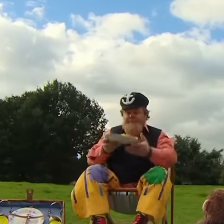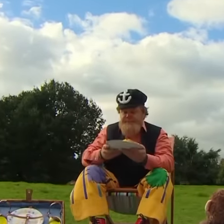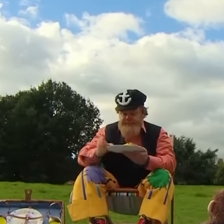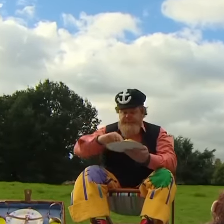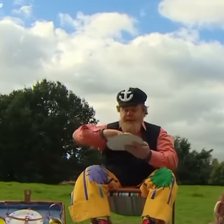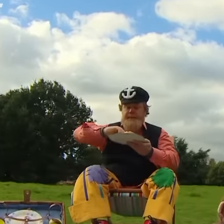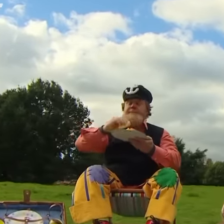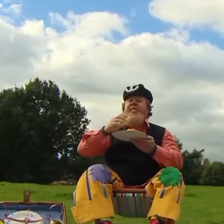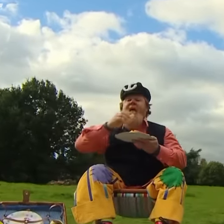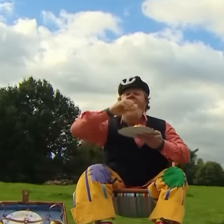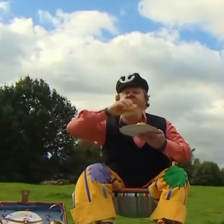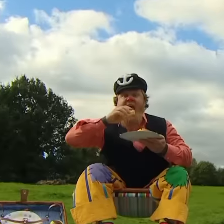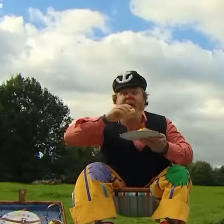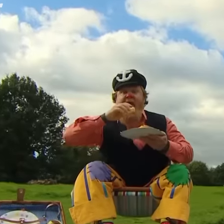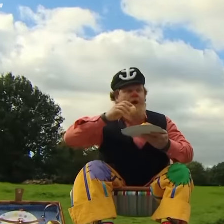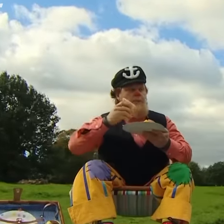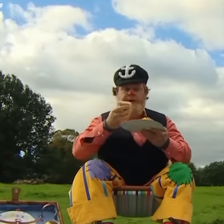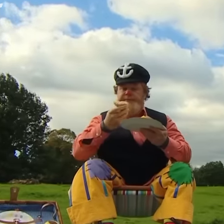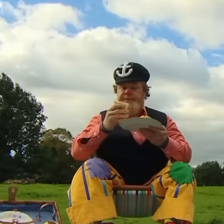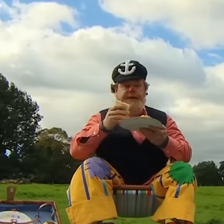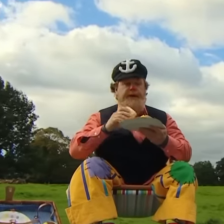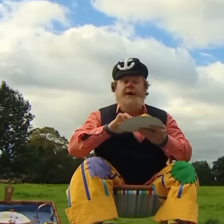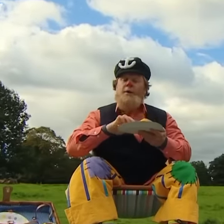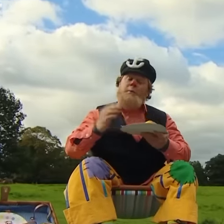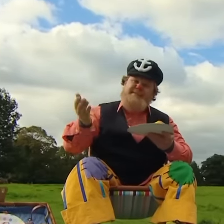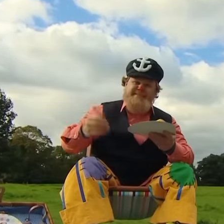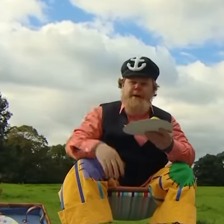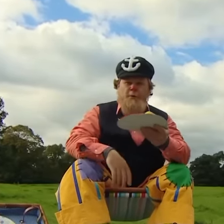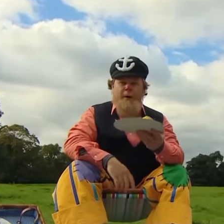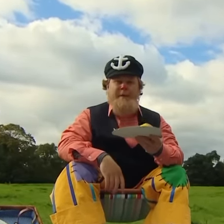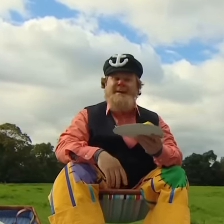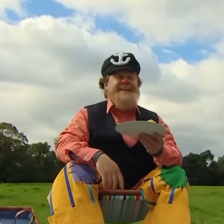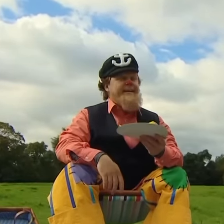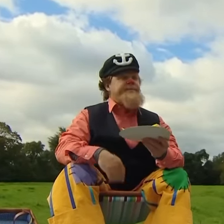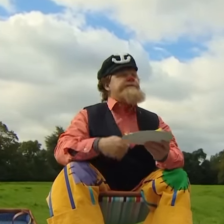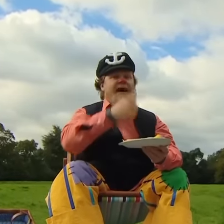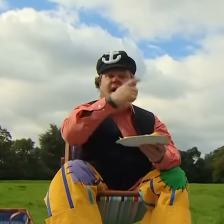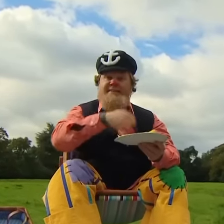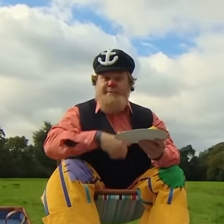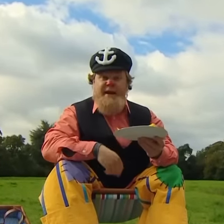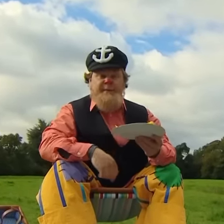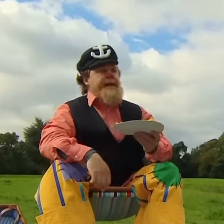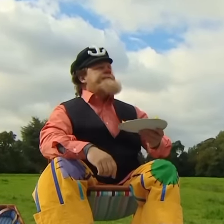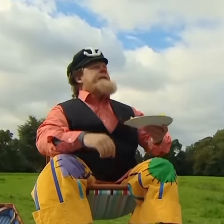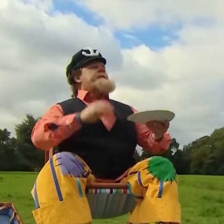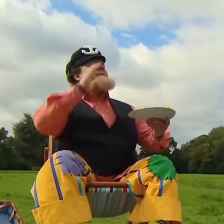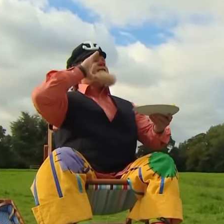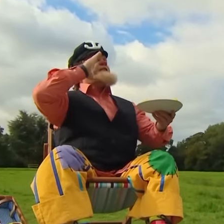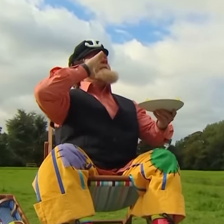Fisherman Tumble, that's Mr. Tumble's picnic. Well, Mr. Tumble won't mind. I'll ask him anyway. Mr.